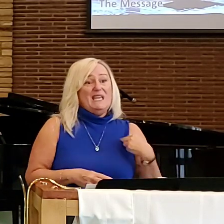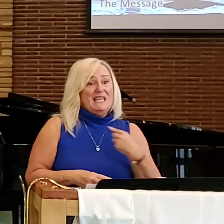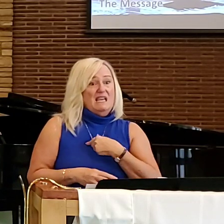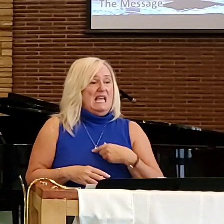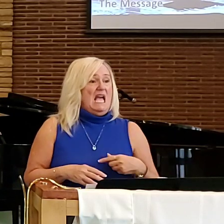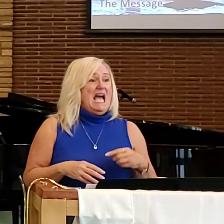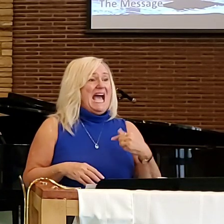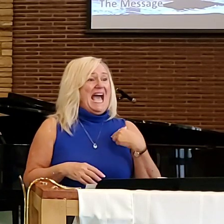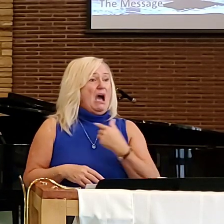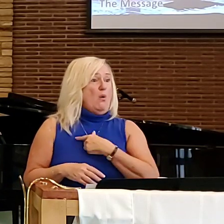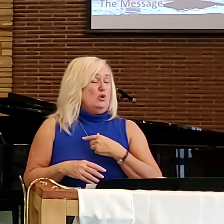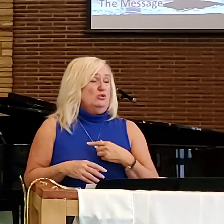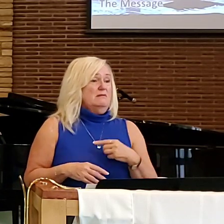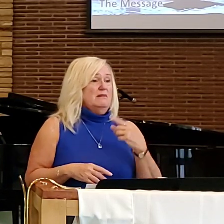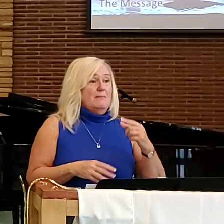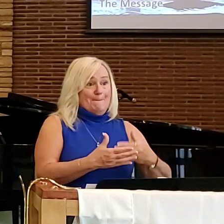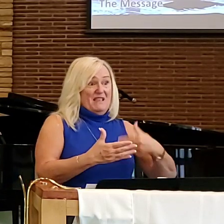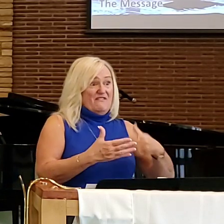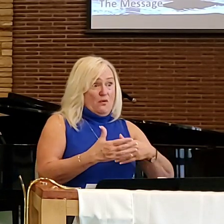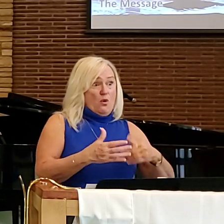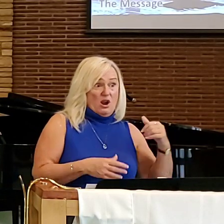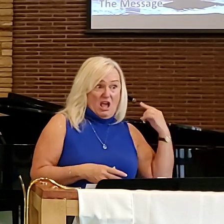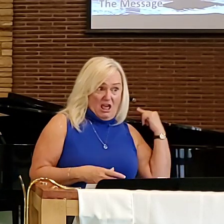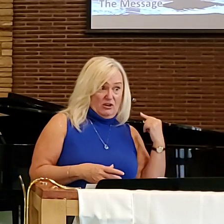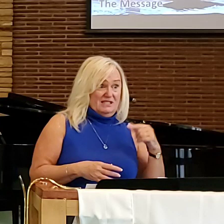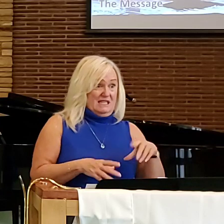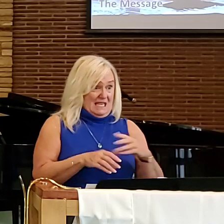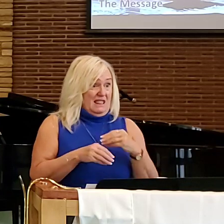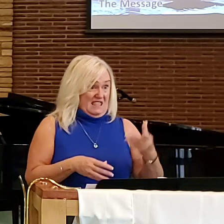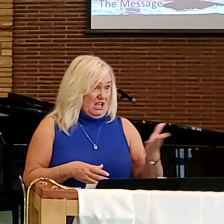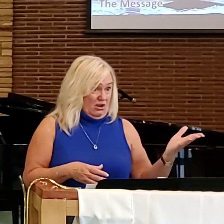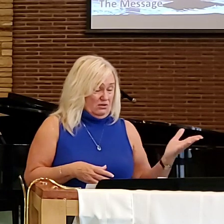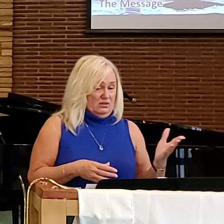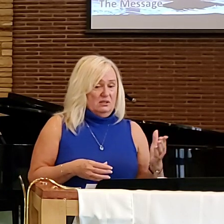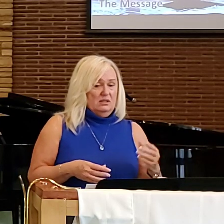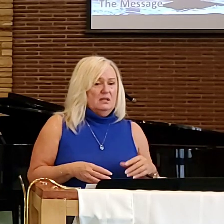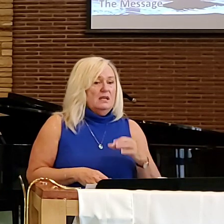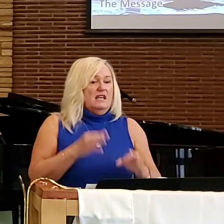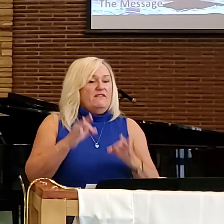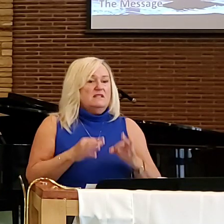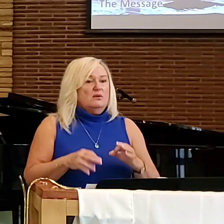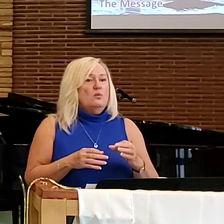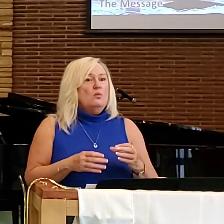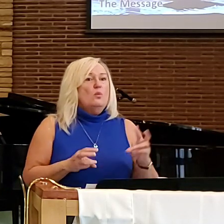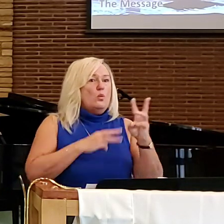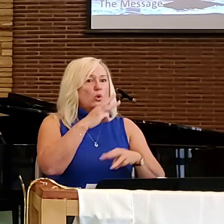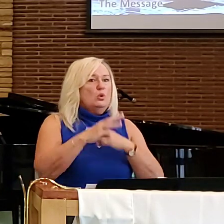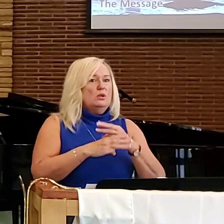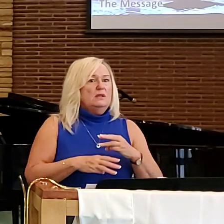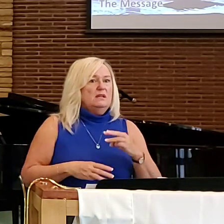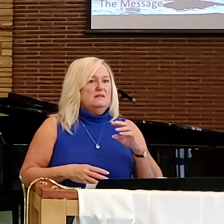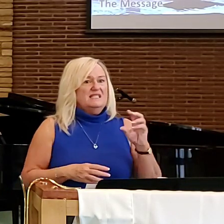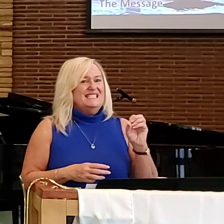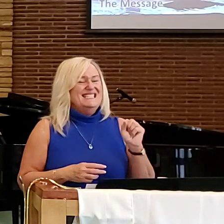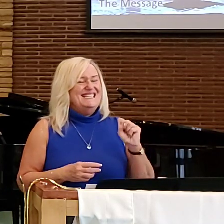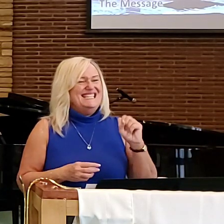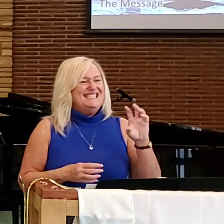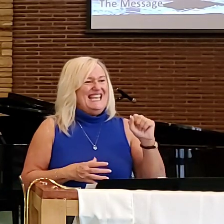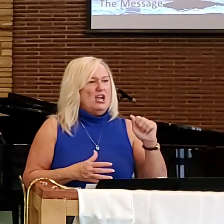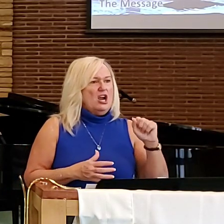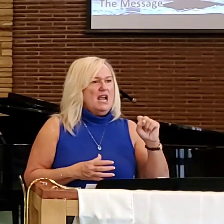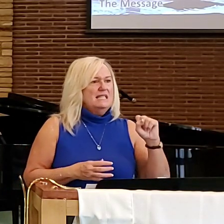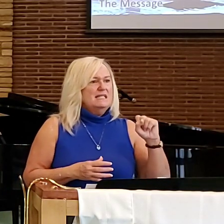or gal gets hers. If it's a world of scarcity and God is not a God of abundance,